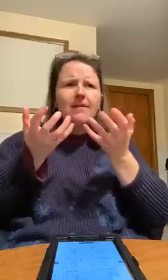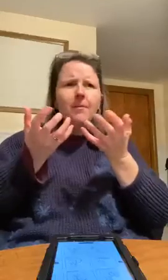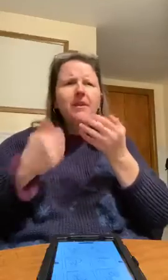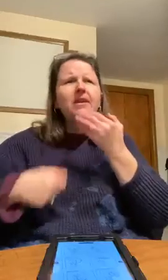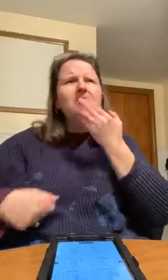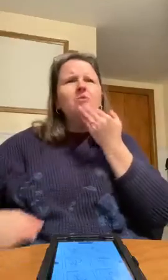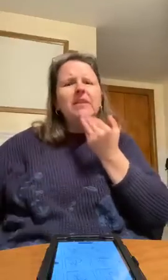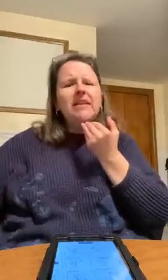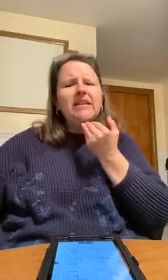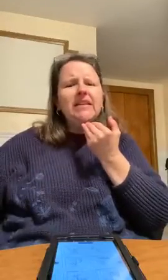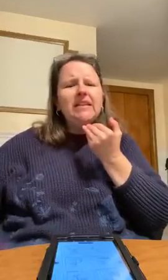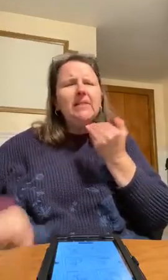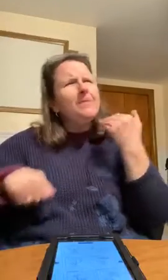something sweet.